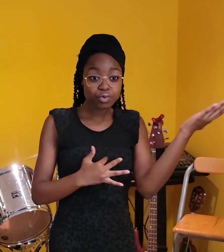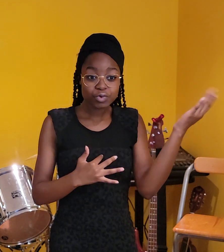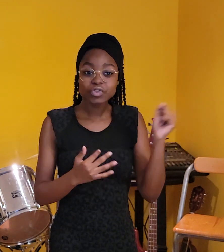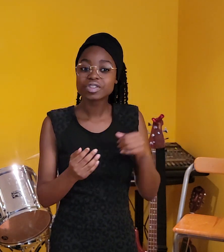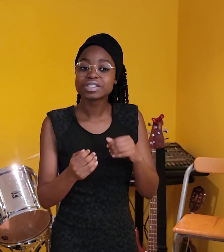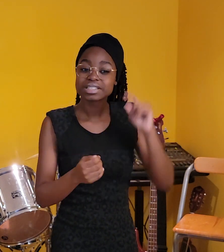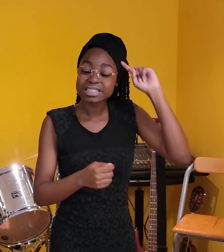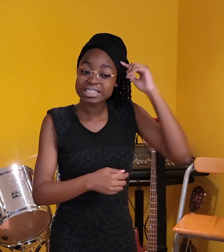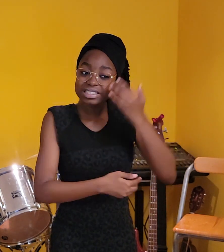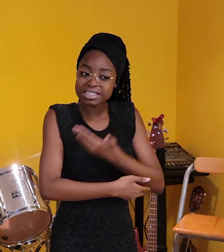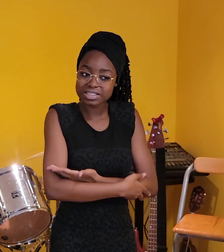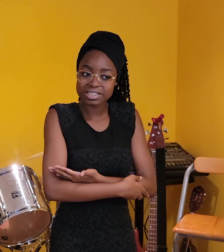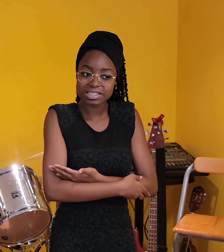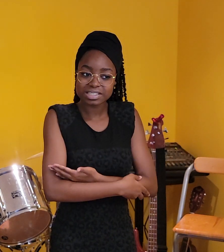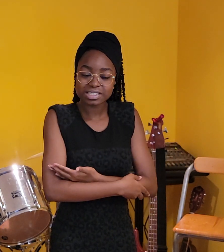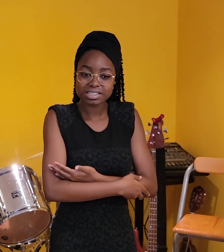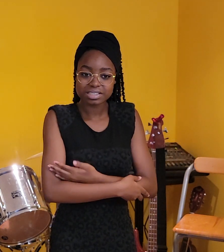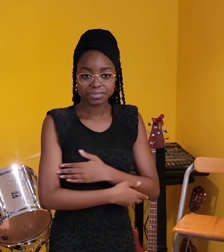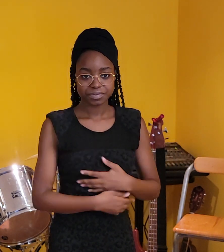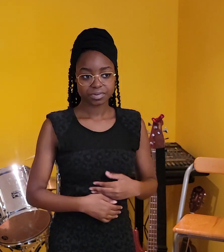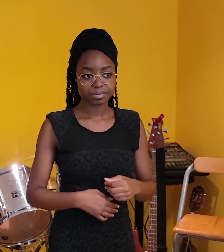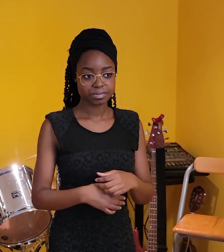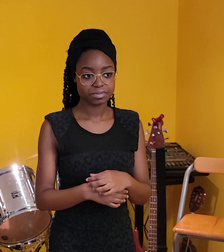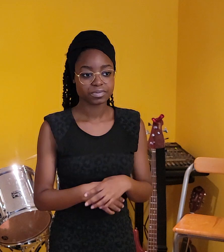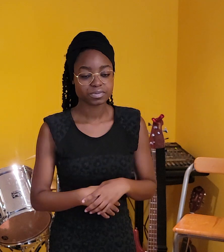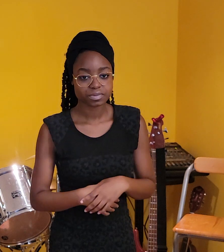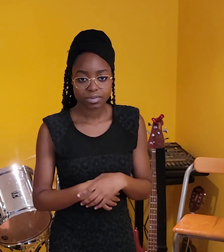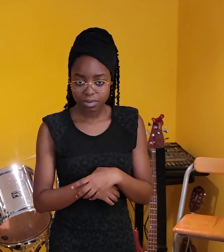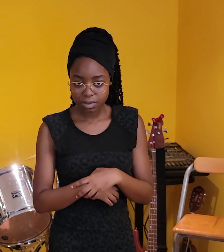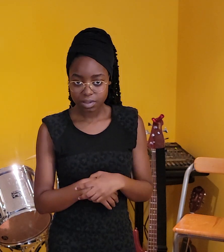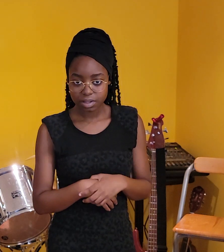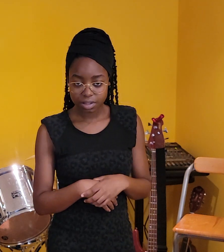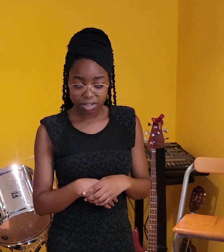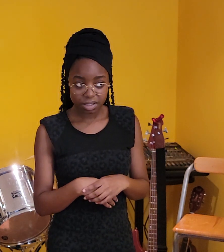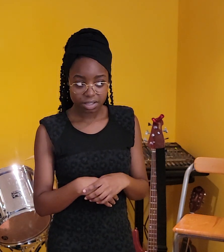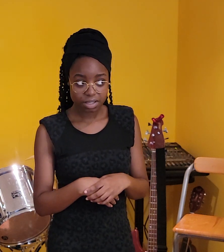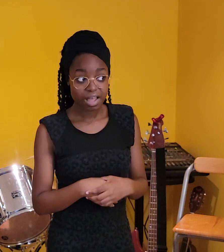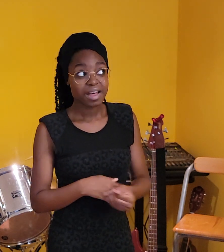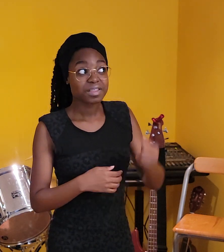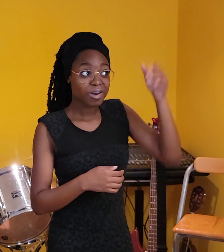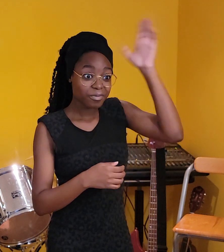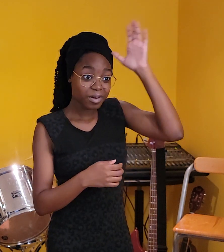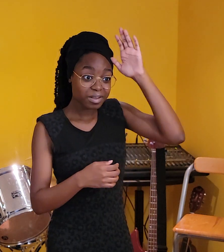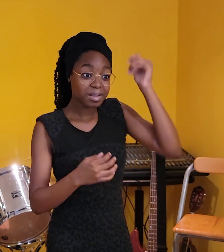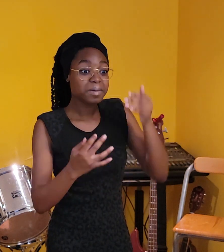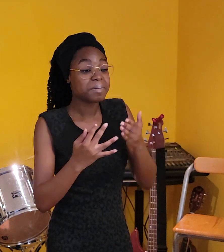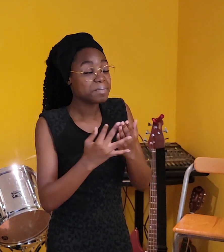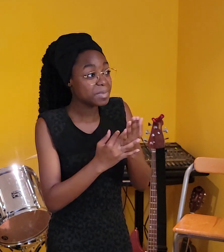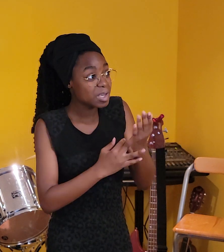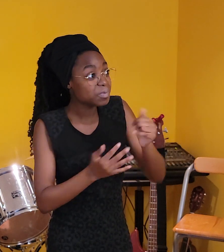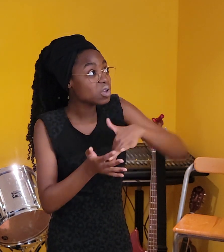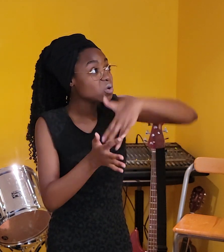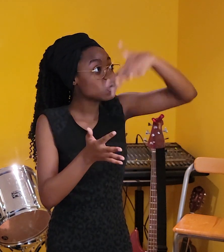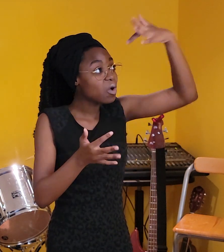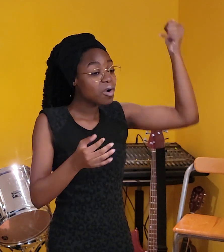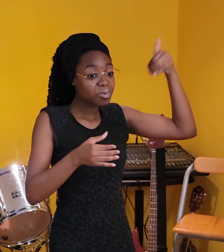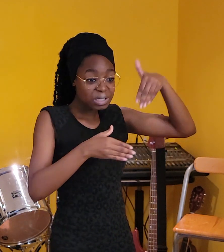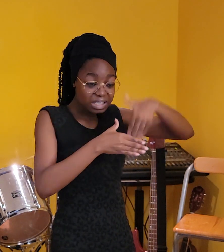whatsoever ye shall ask in my name, that will I do, that the Father may be glorified in the Son." You see